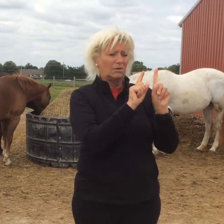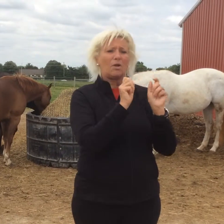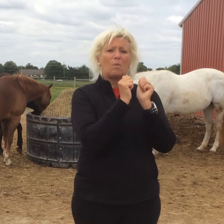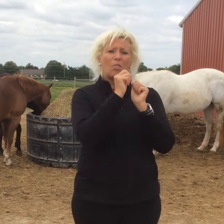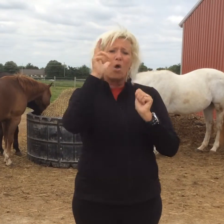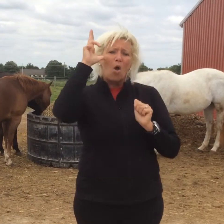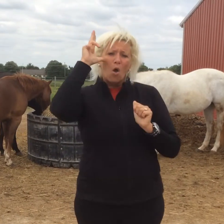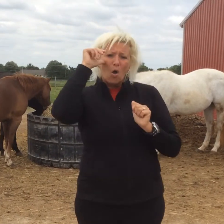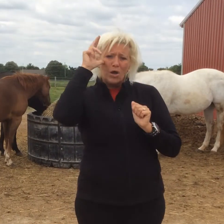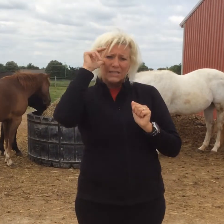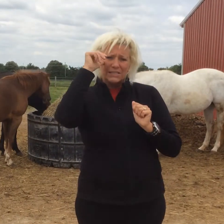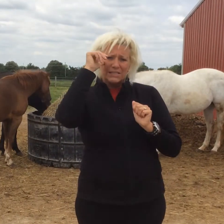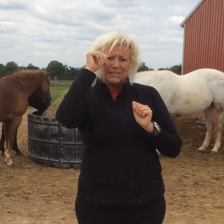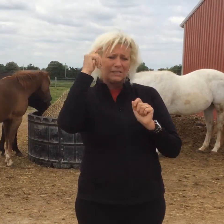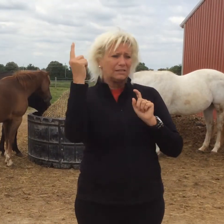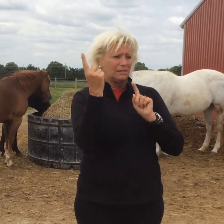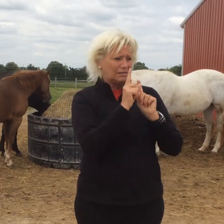They work with people